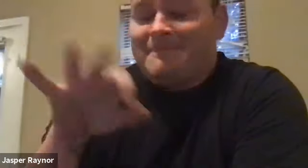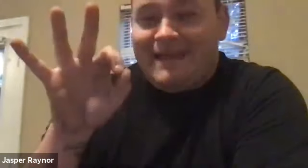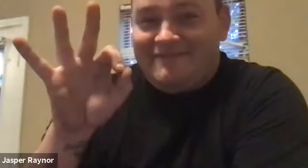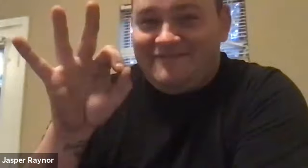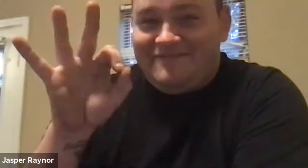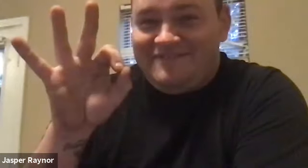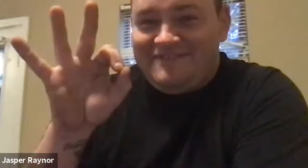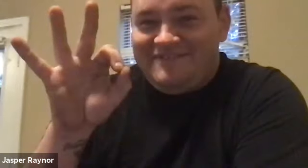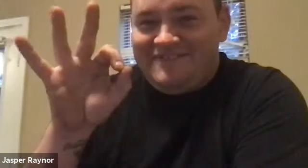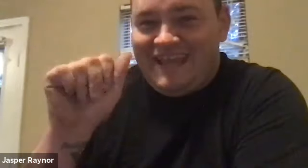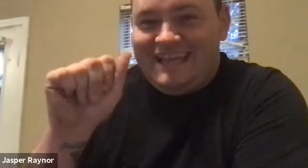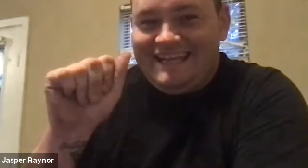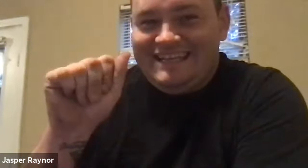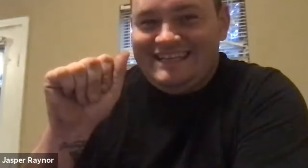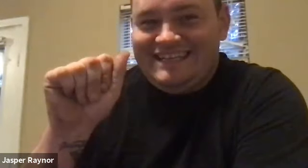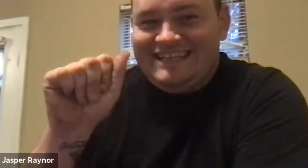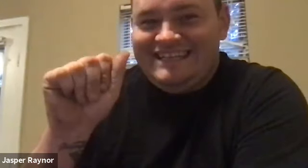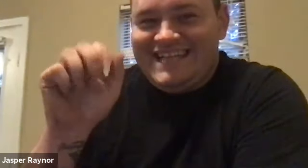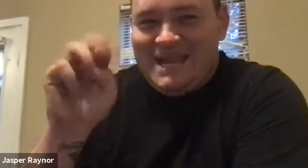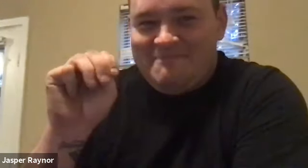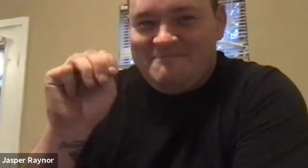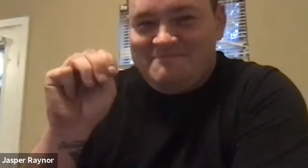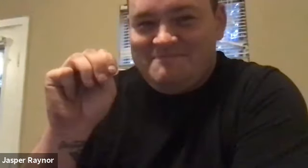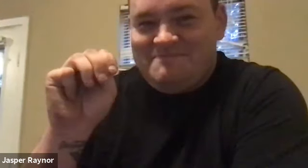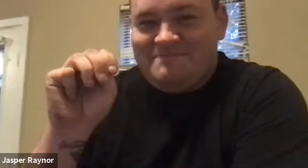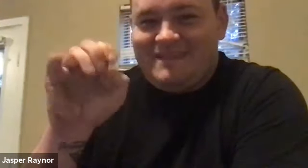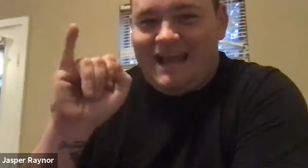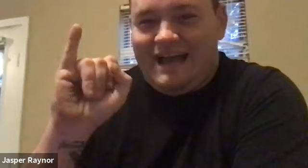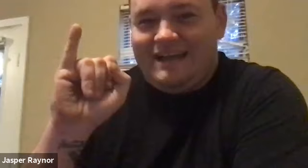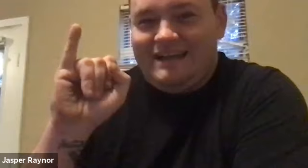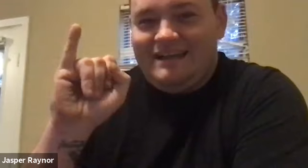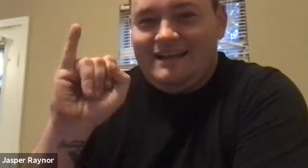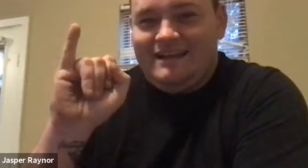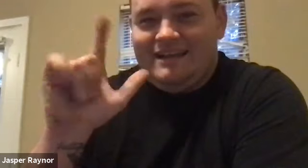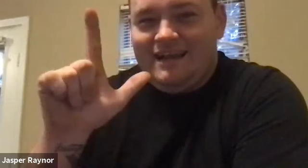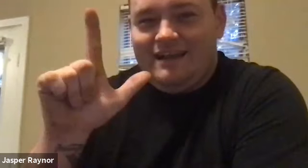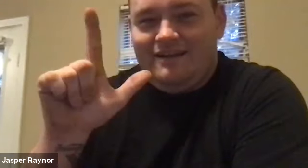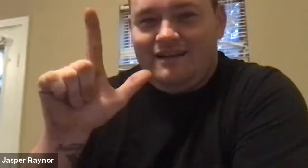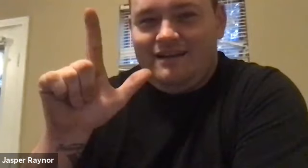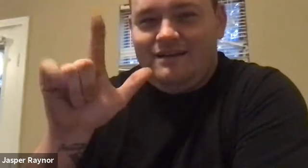F A M I L